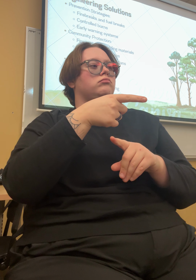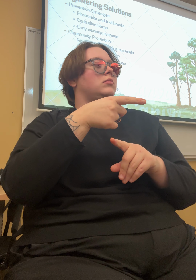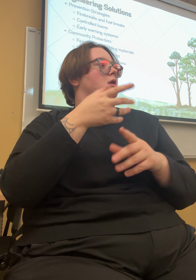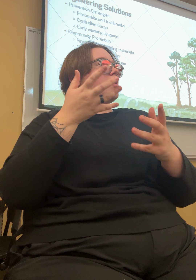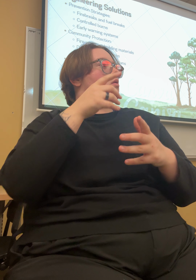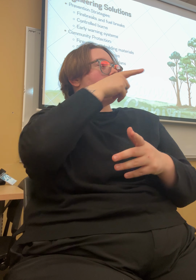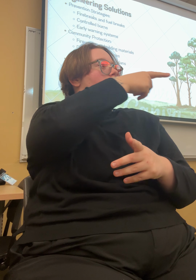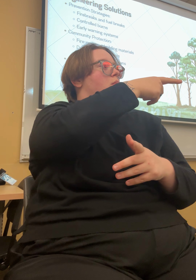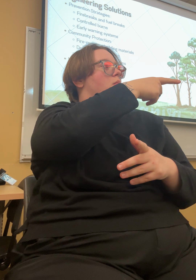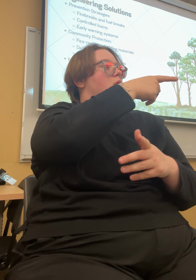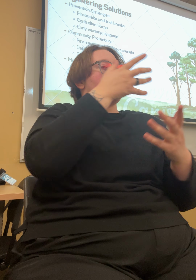modeling?